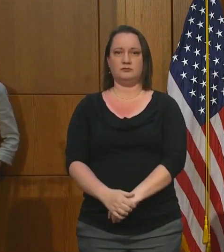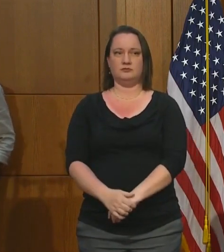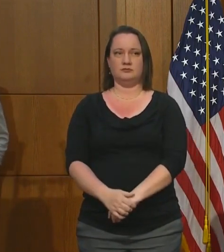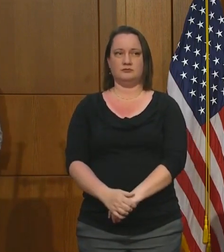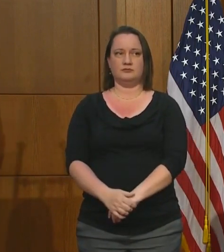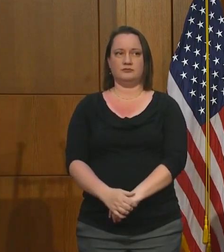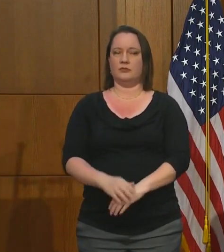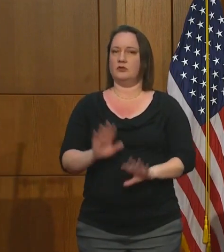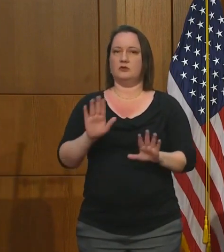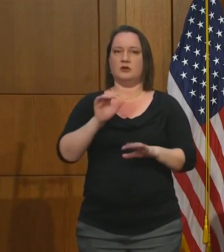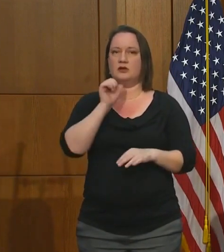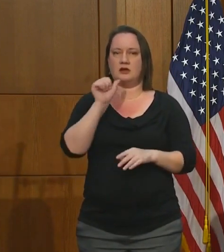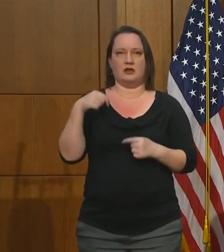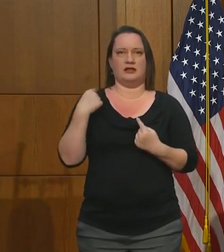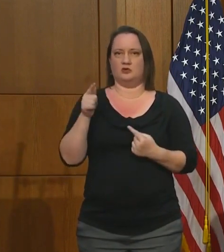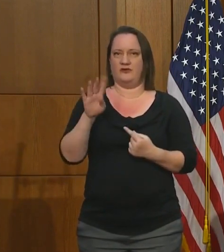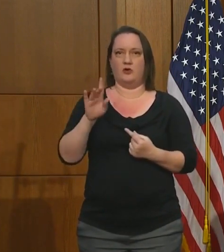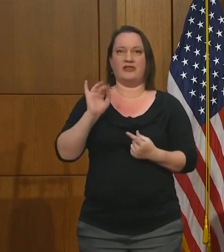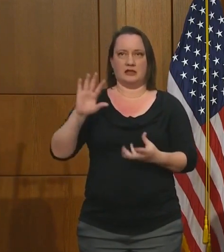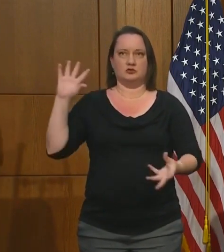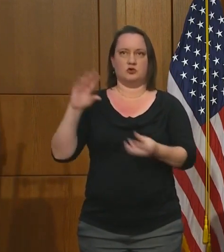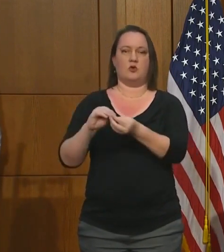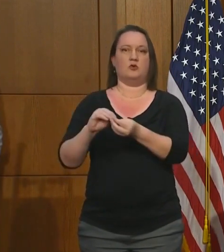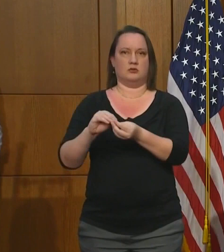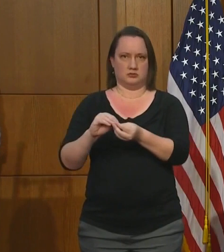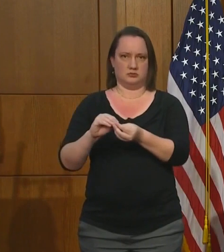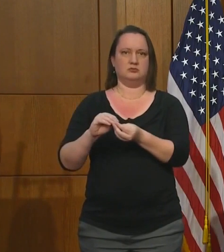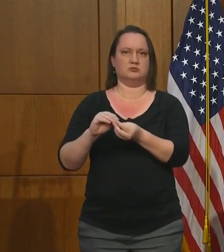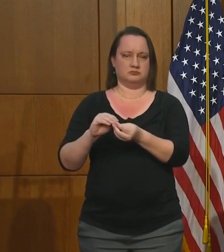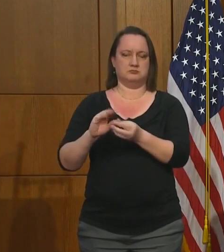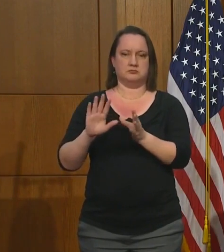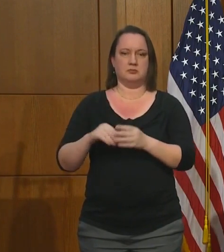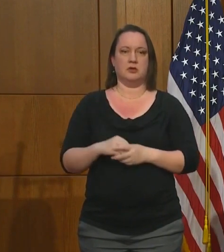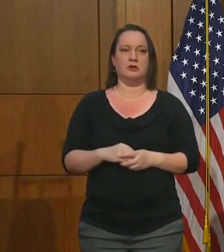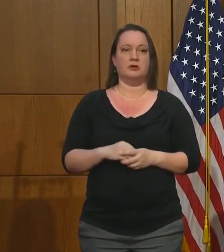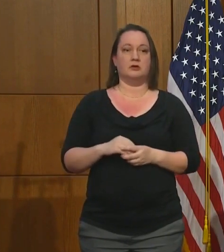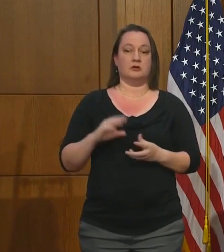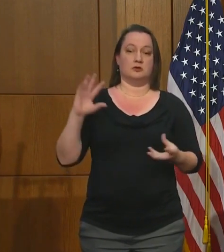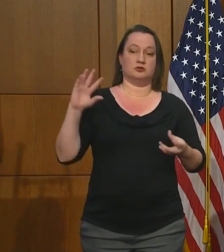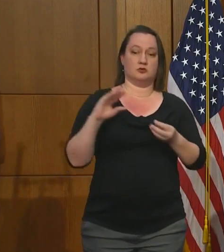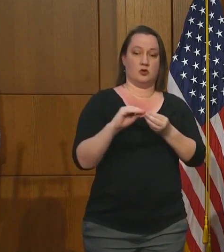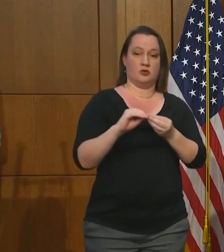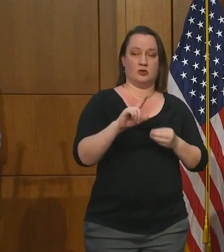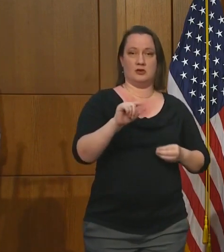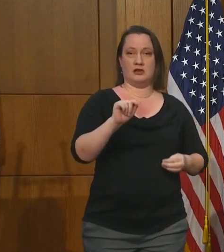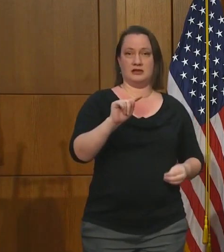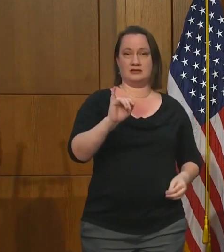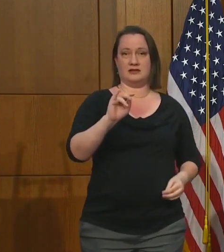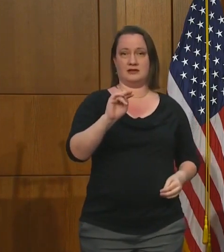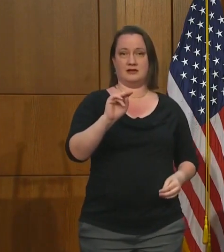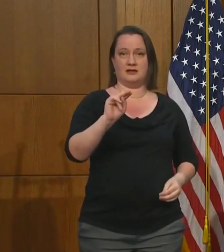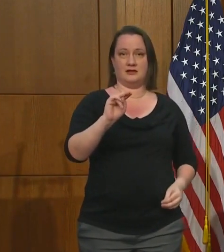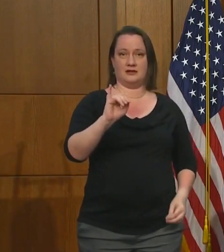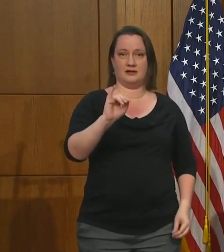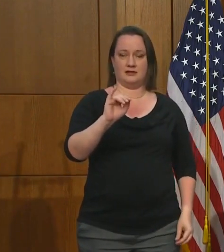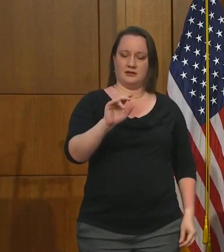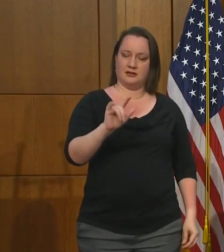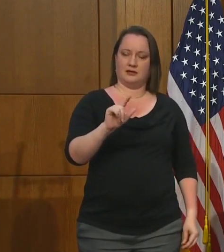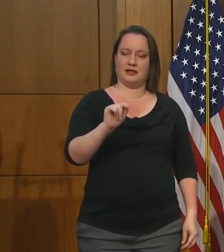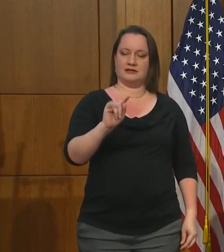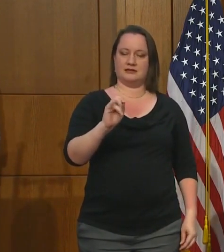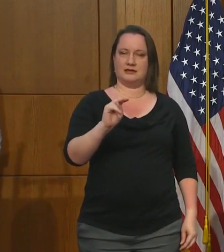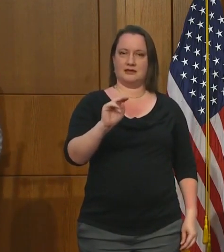And not in the last, that's the total now. And the total for the Latinx community stands